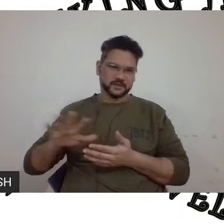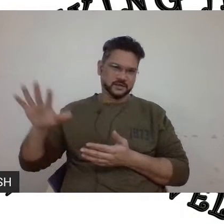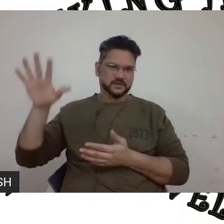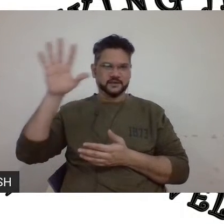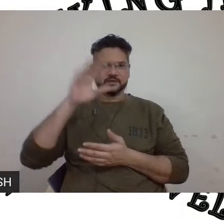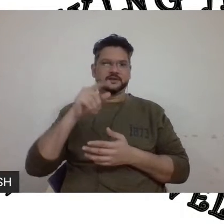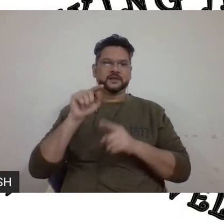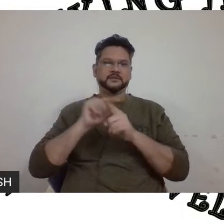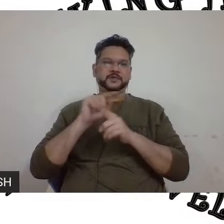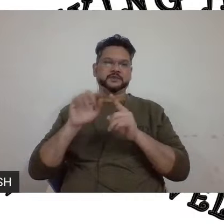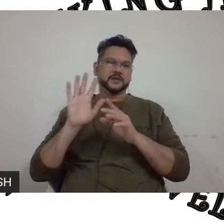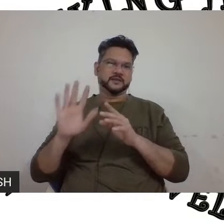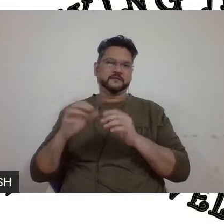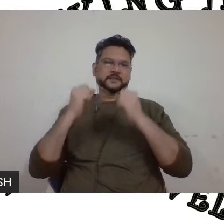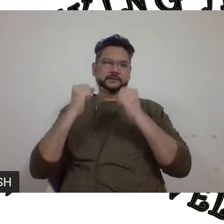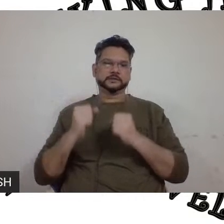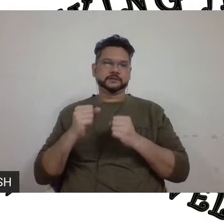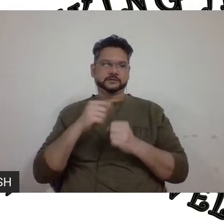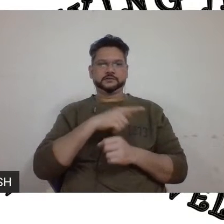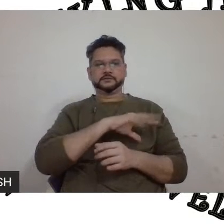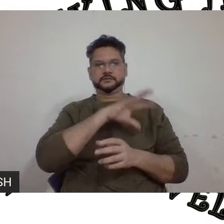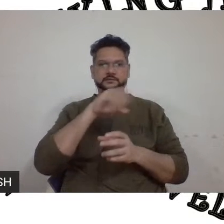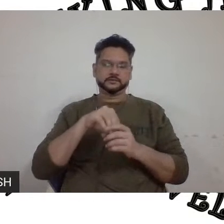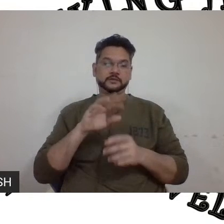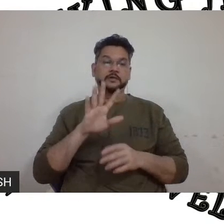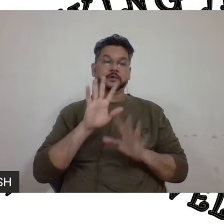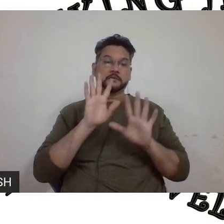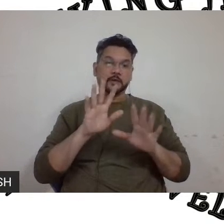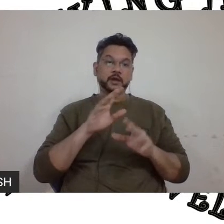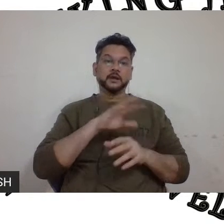just fulfilled by the person with disabilities.